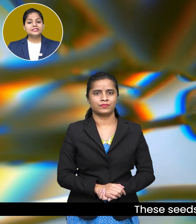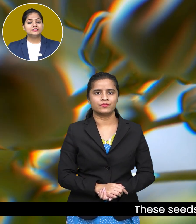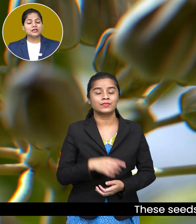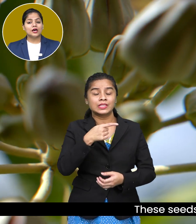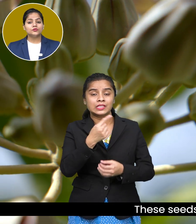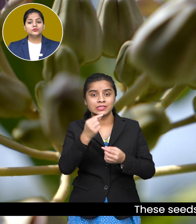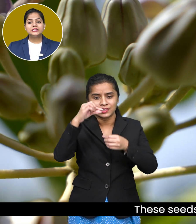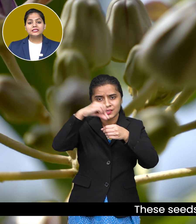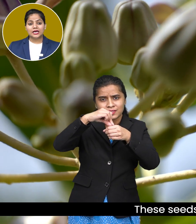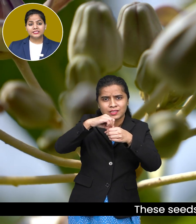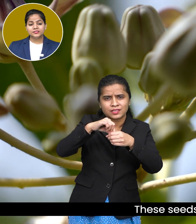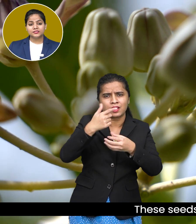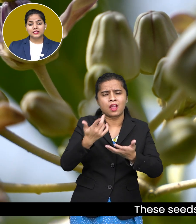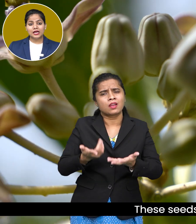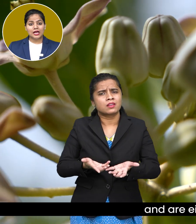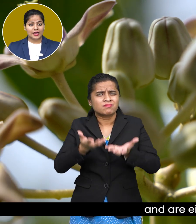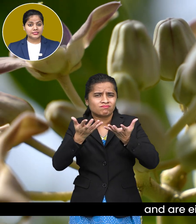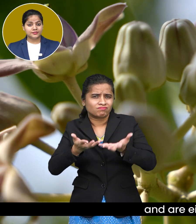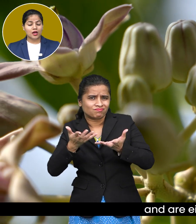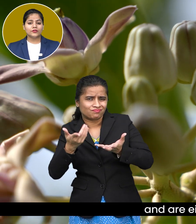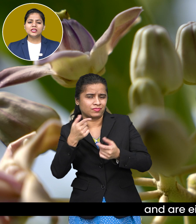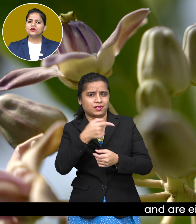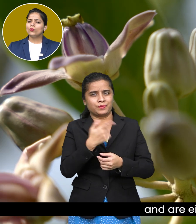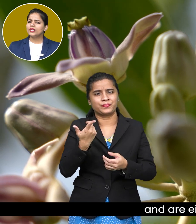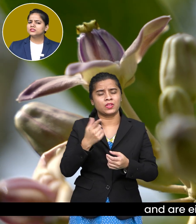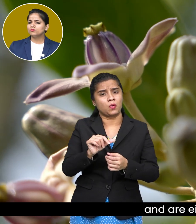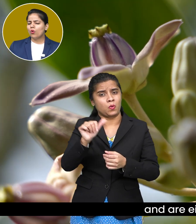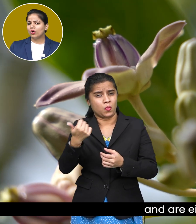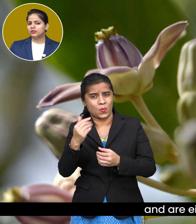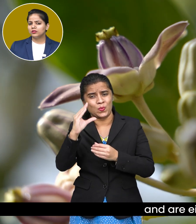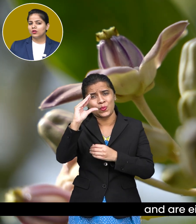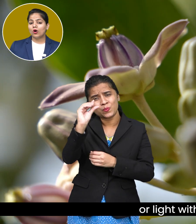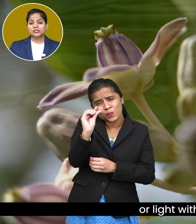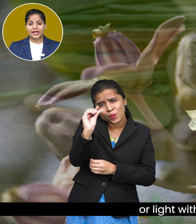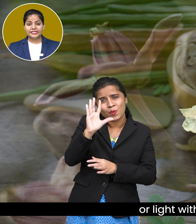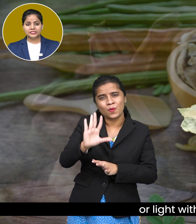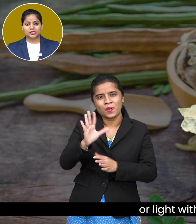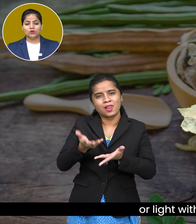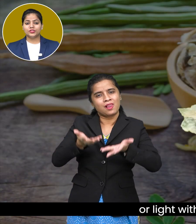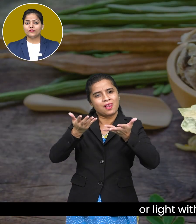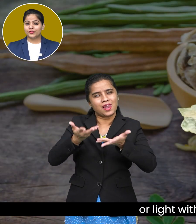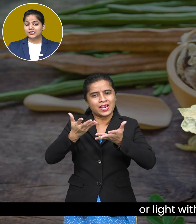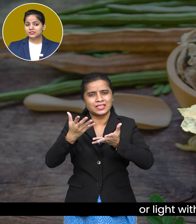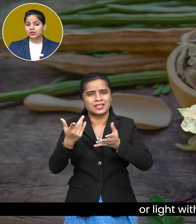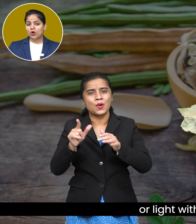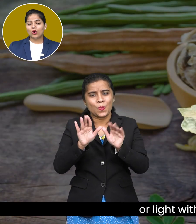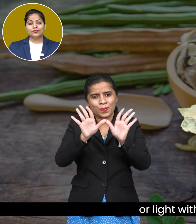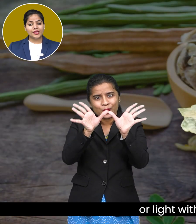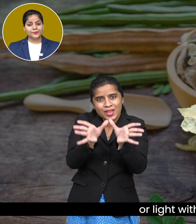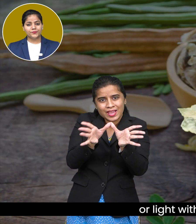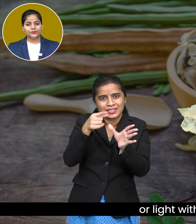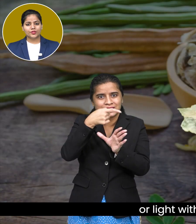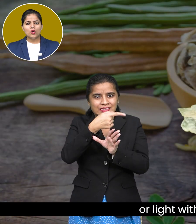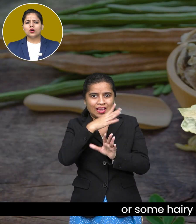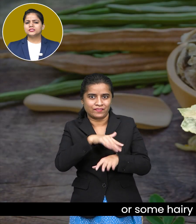These seeds are usually light and are either very small or light with the wings on